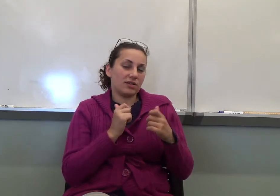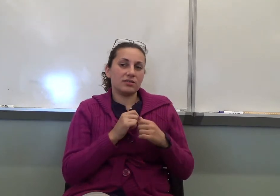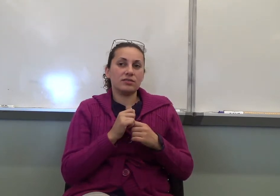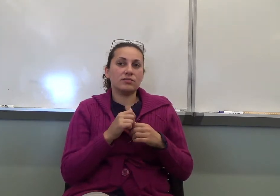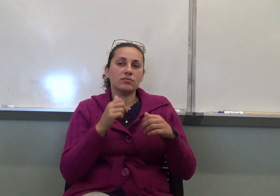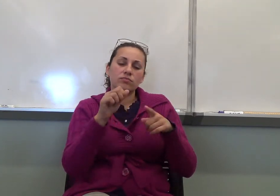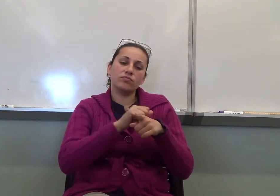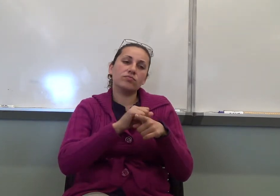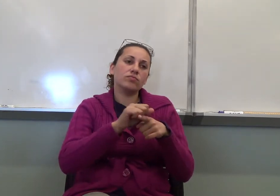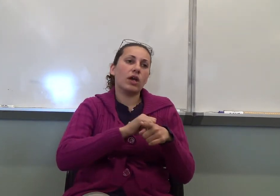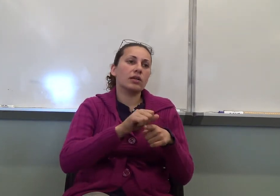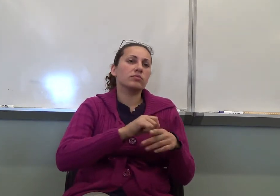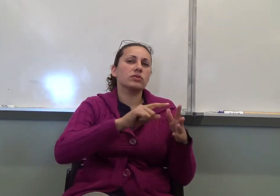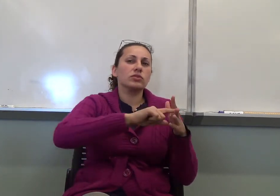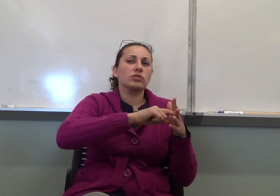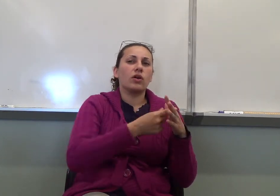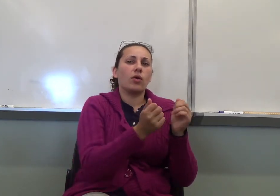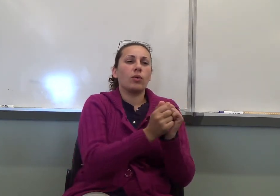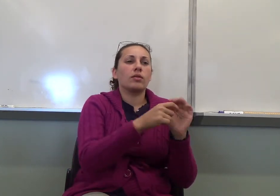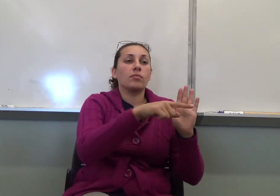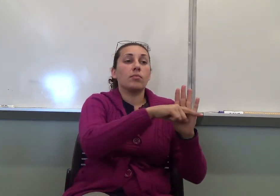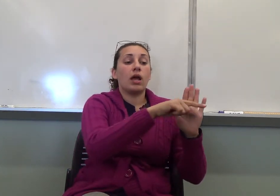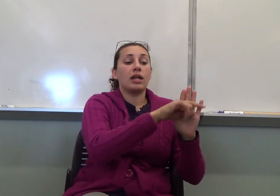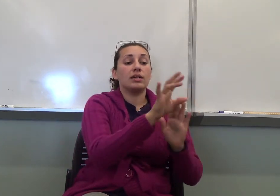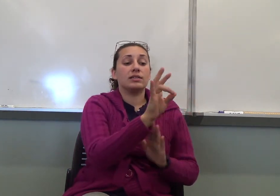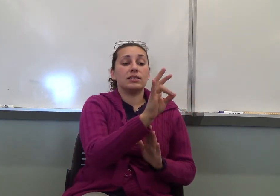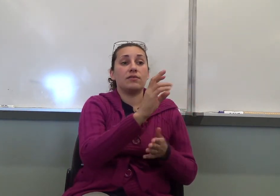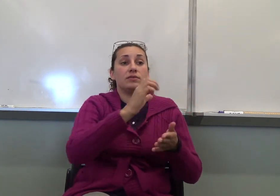Suppose we started out with a minus 7, subtract 12.